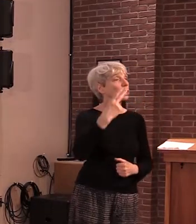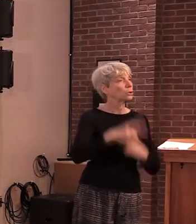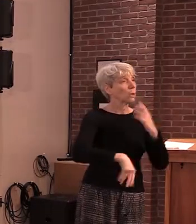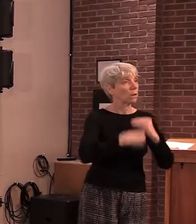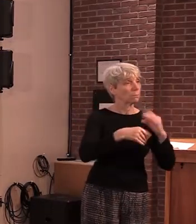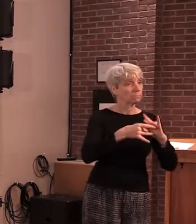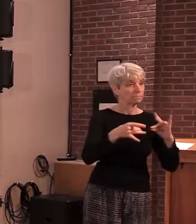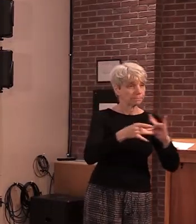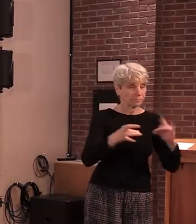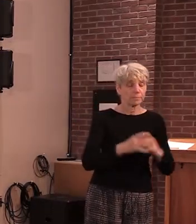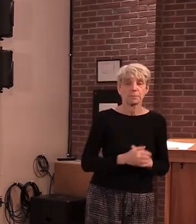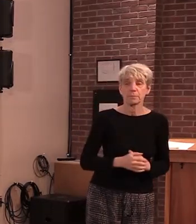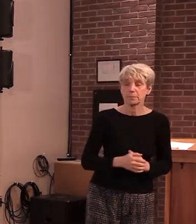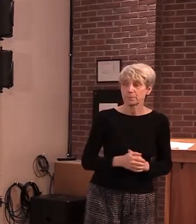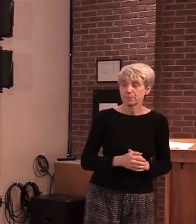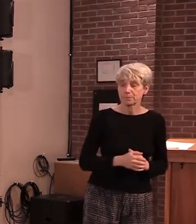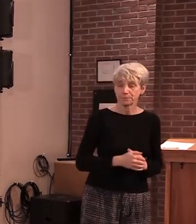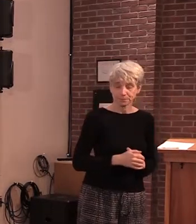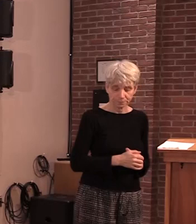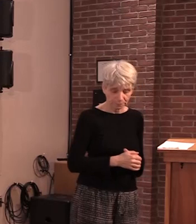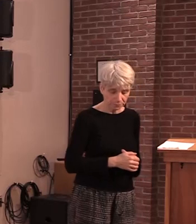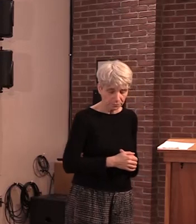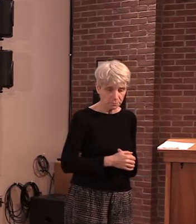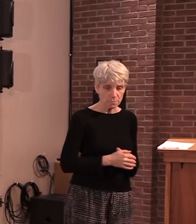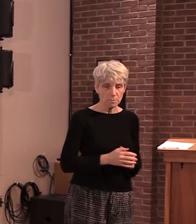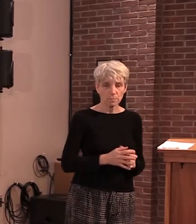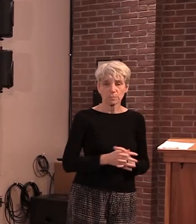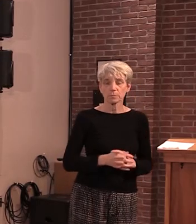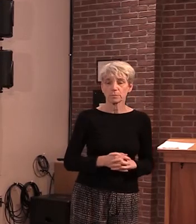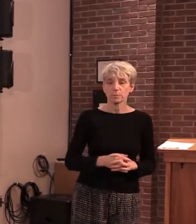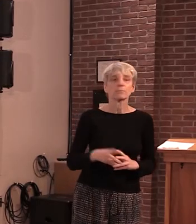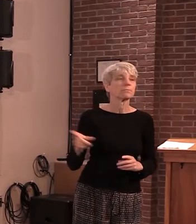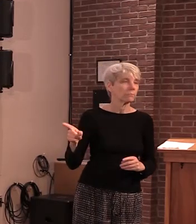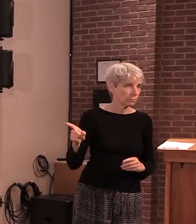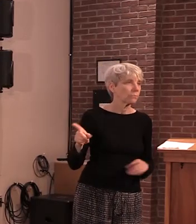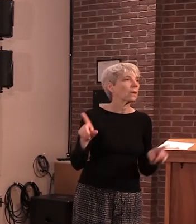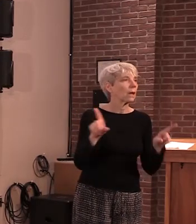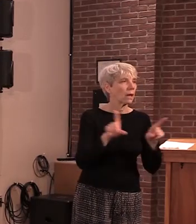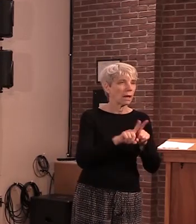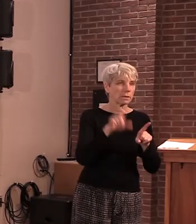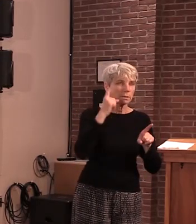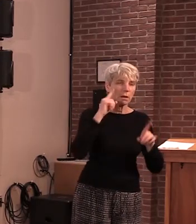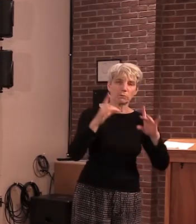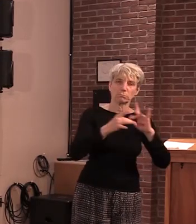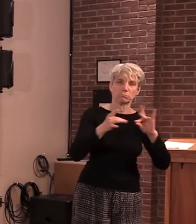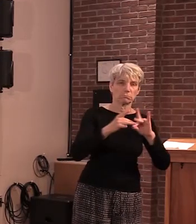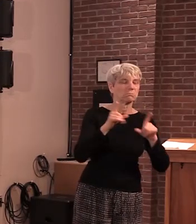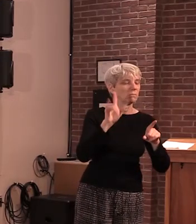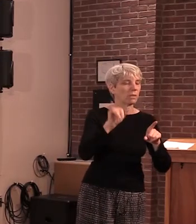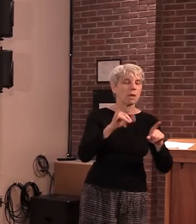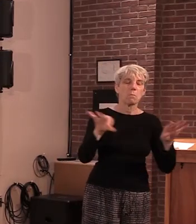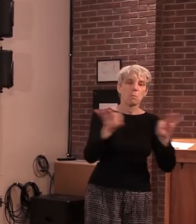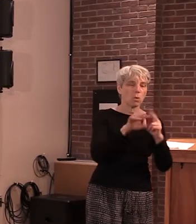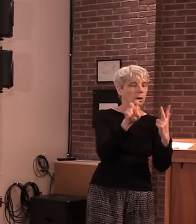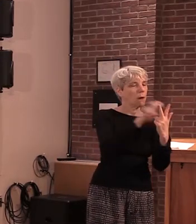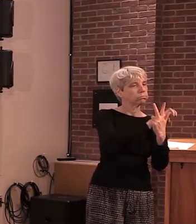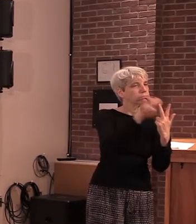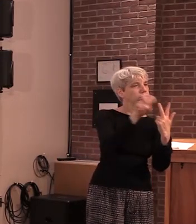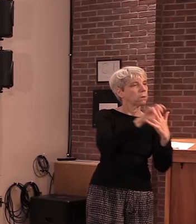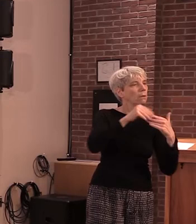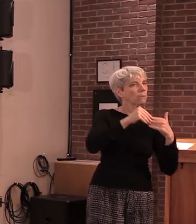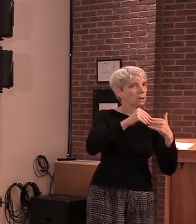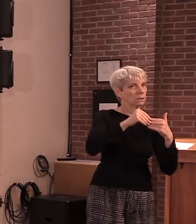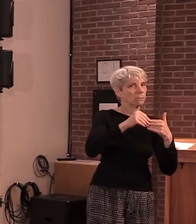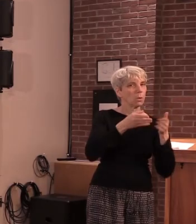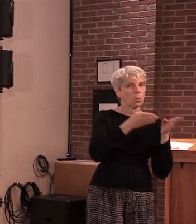Now, Calvin, I think, as the governor mentioned, this flexibility that's going to be necessary is twofold for